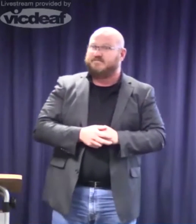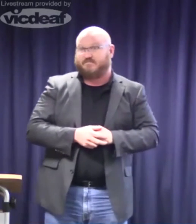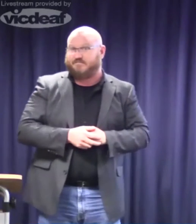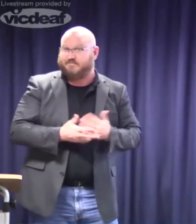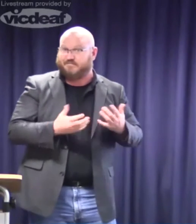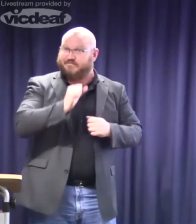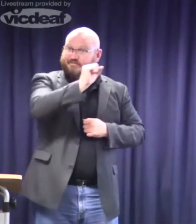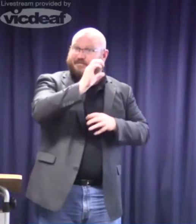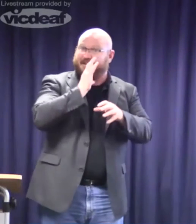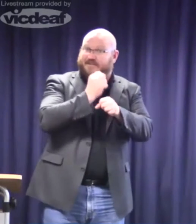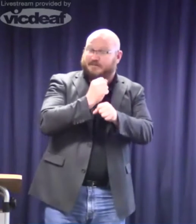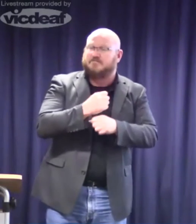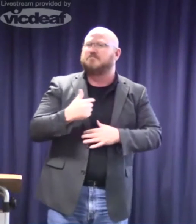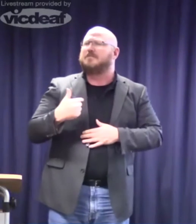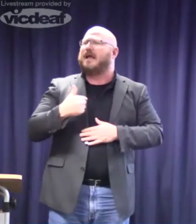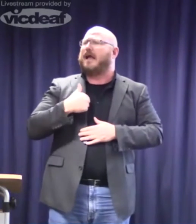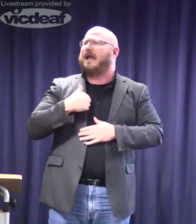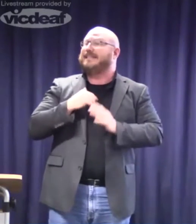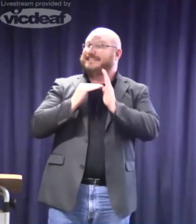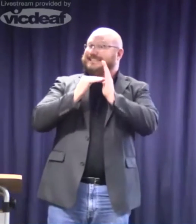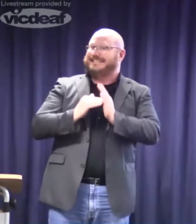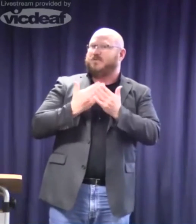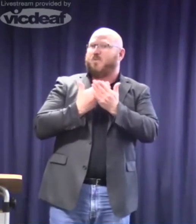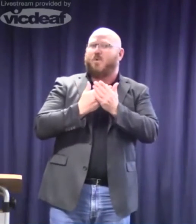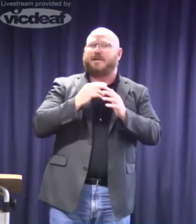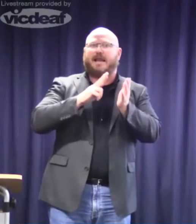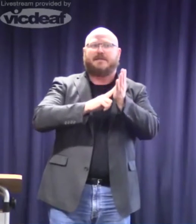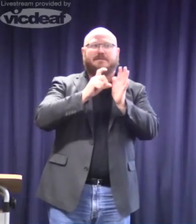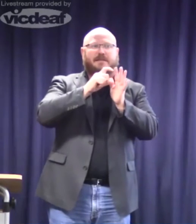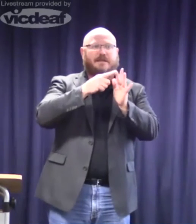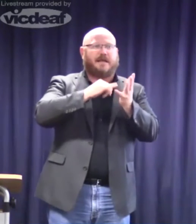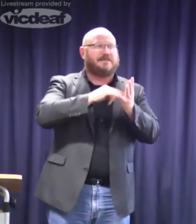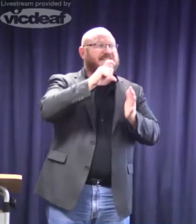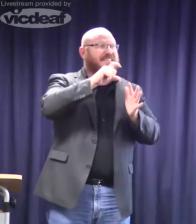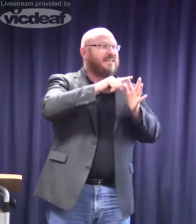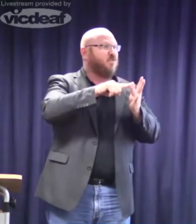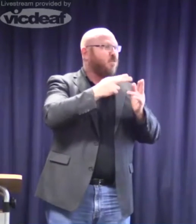Article 9, sign language interpreters.